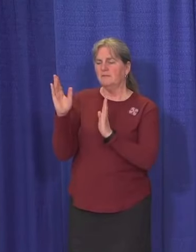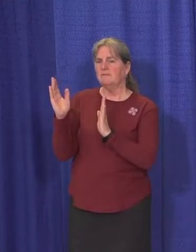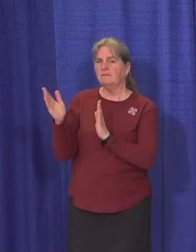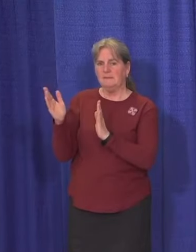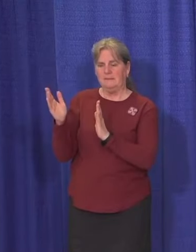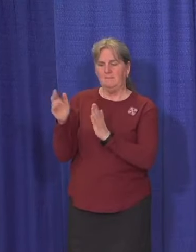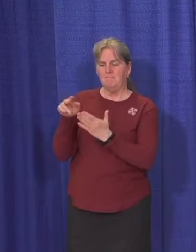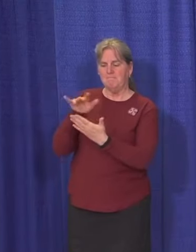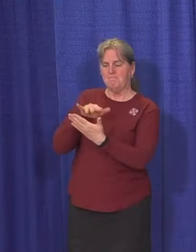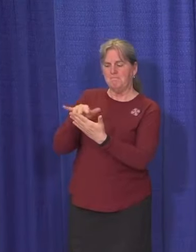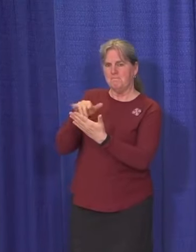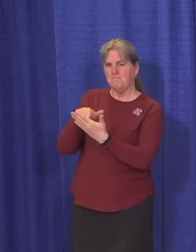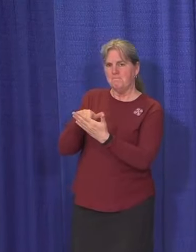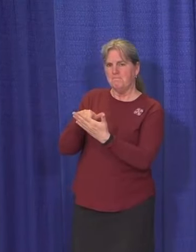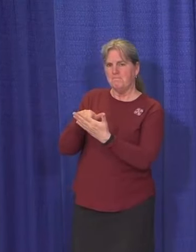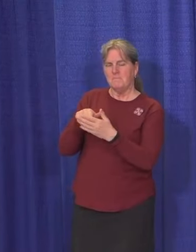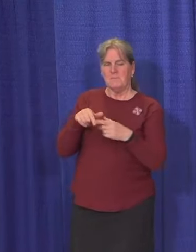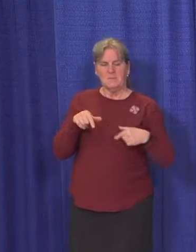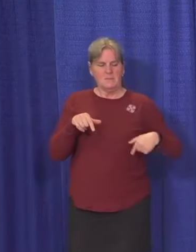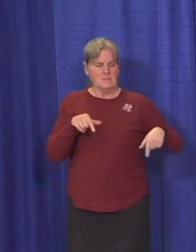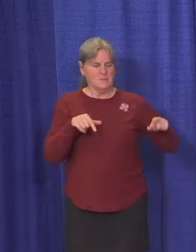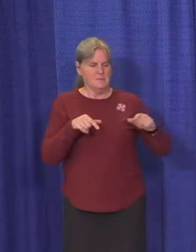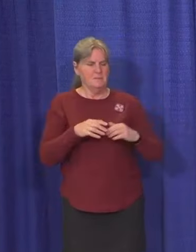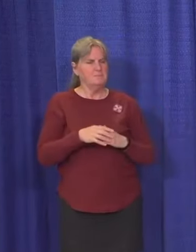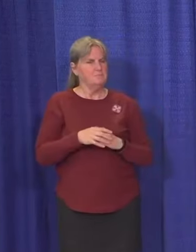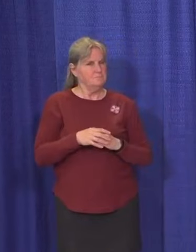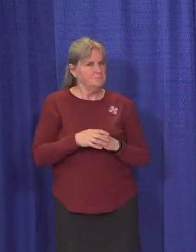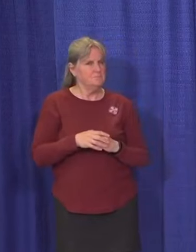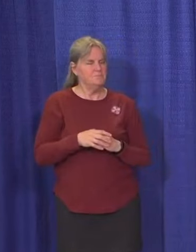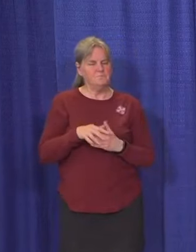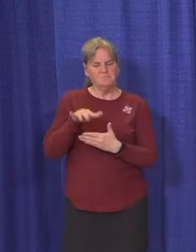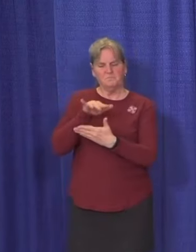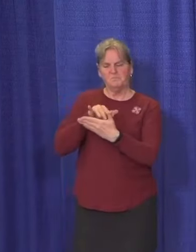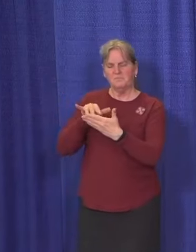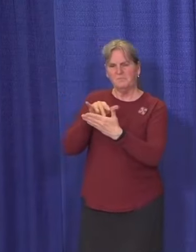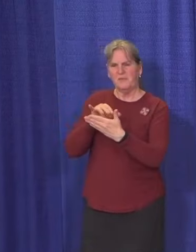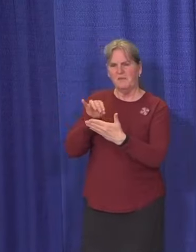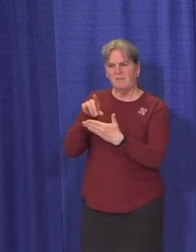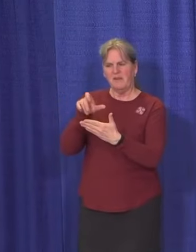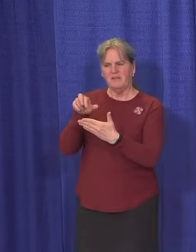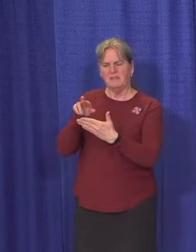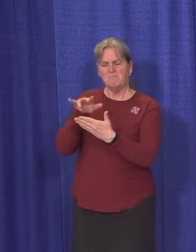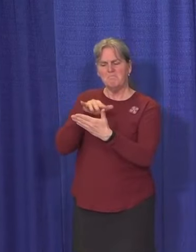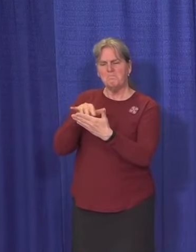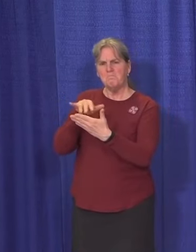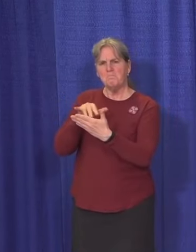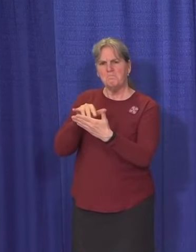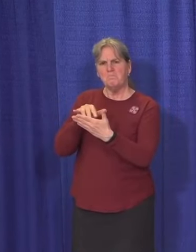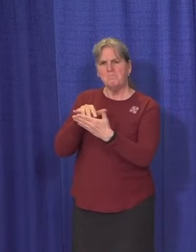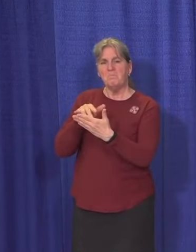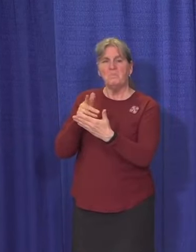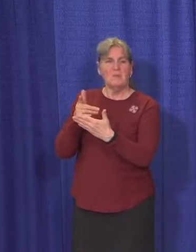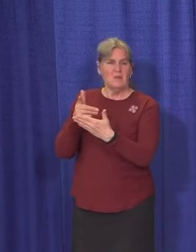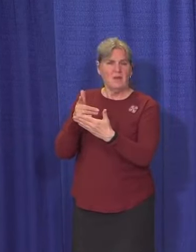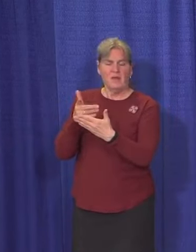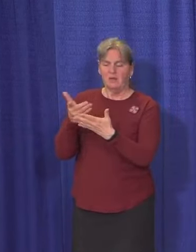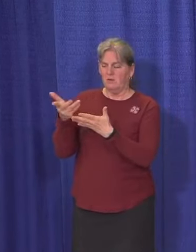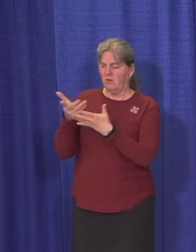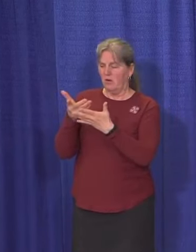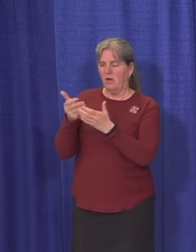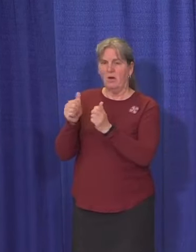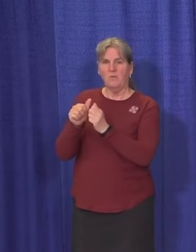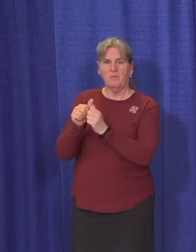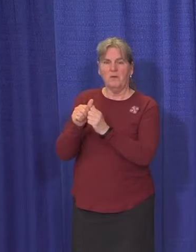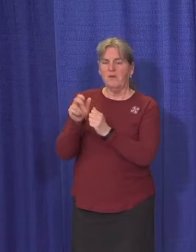12 to 17, we've been looking at that possibility, and of course conferring with our colleagues